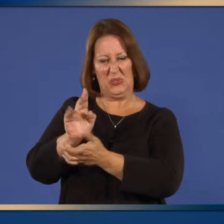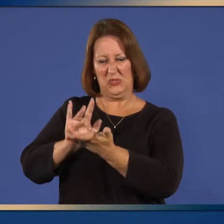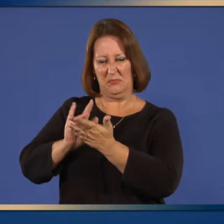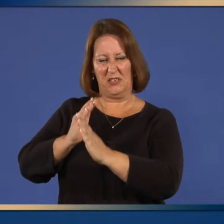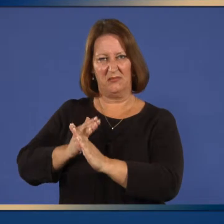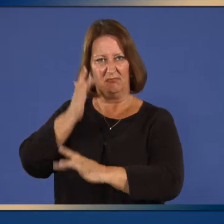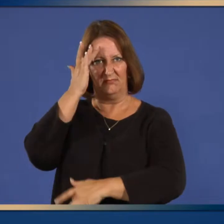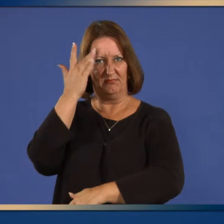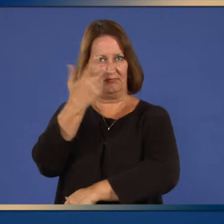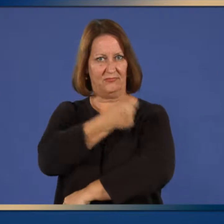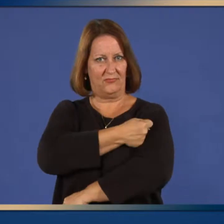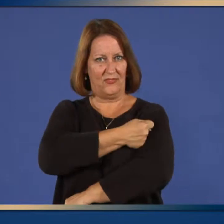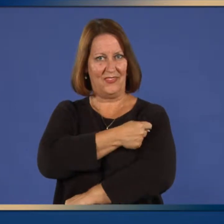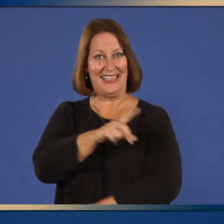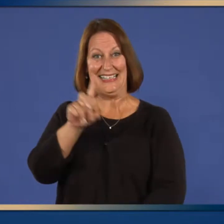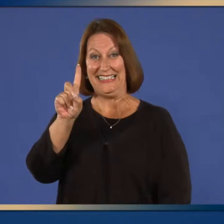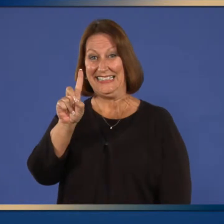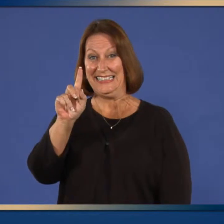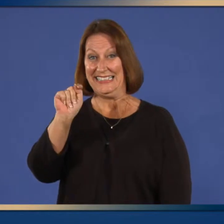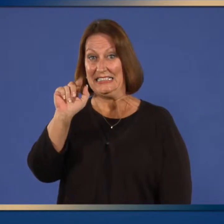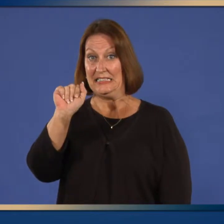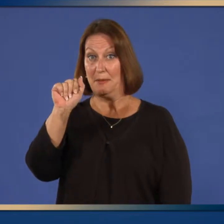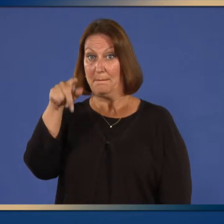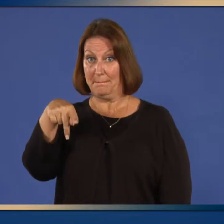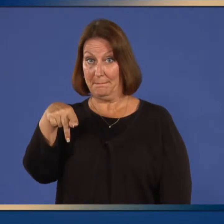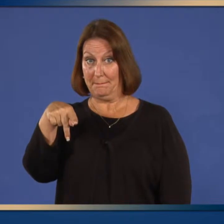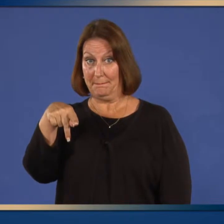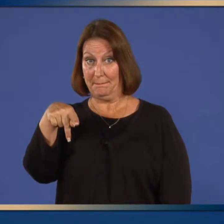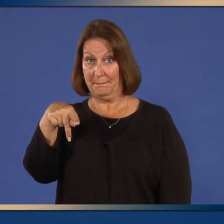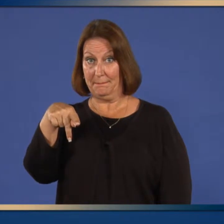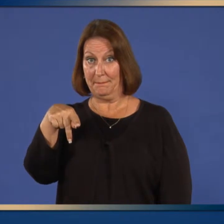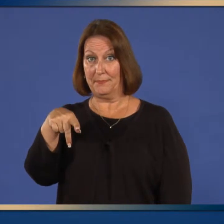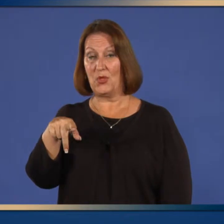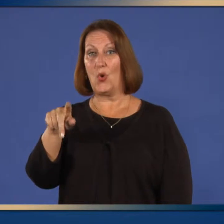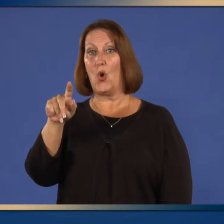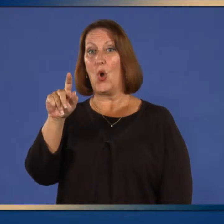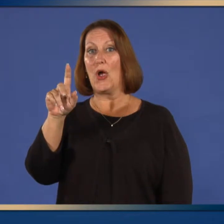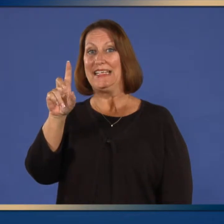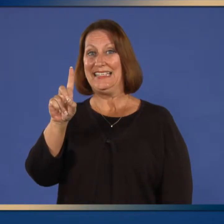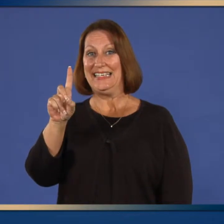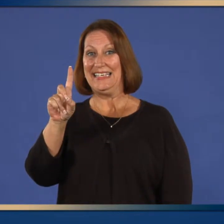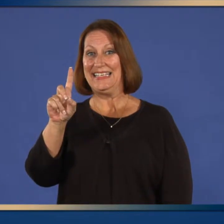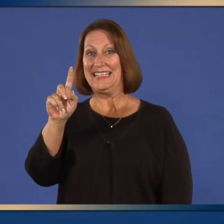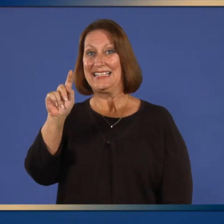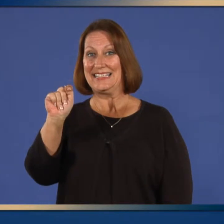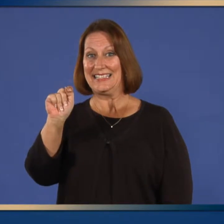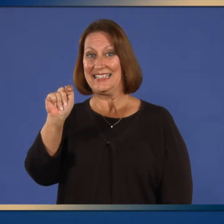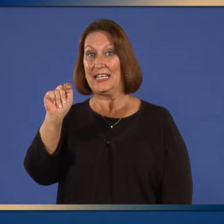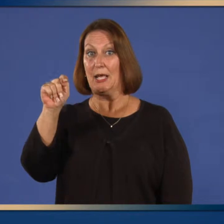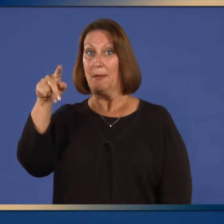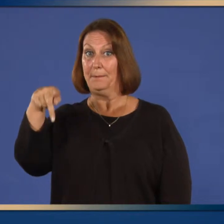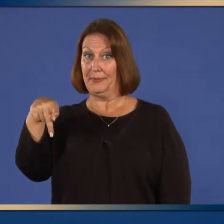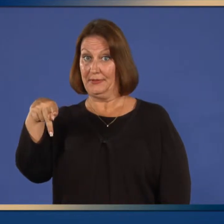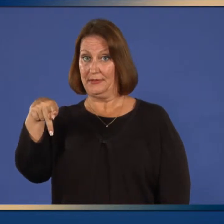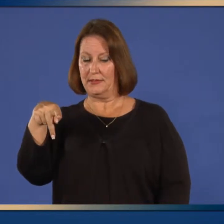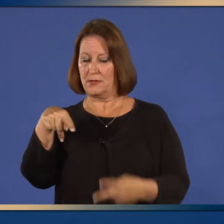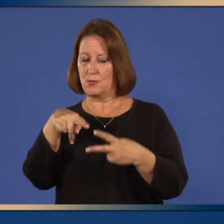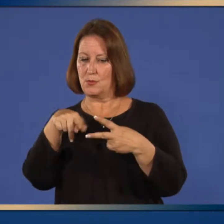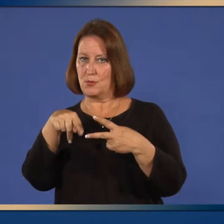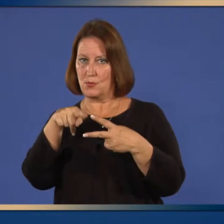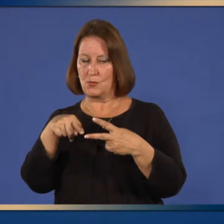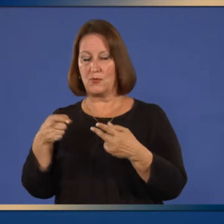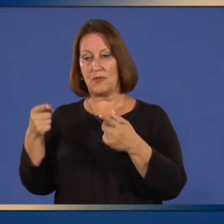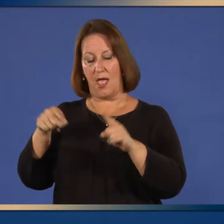DTaP and TDAP are contraindicated in children who have a history